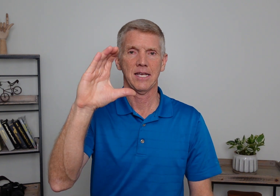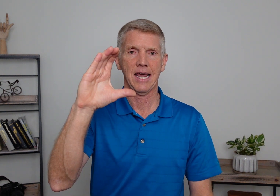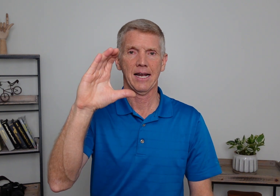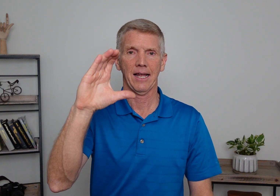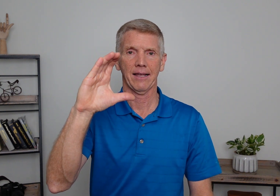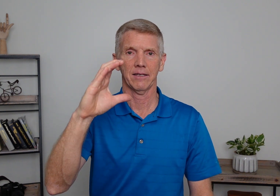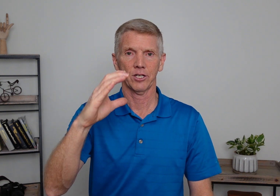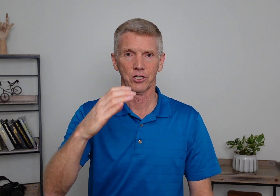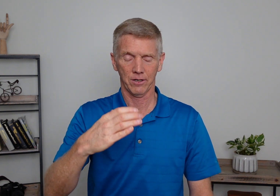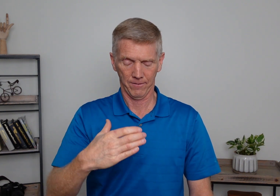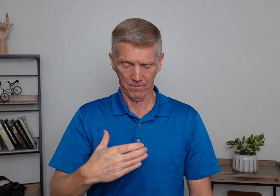hand like this,